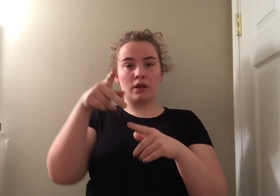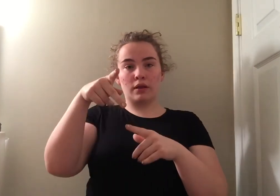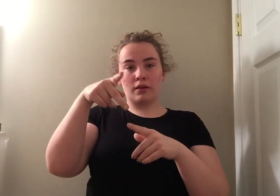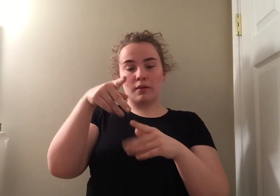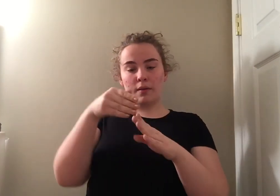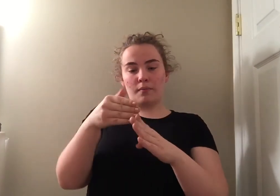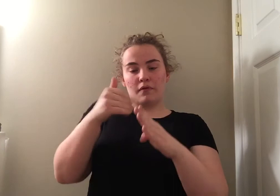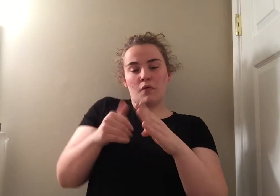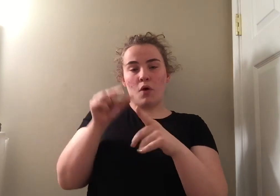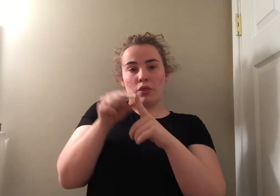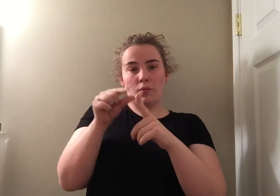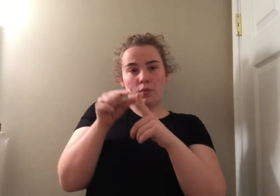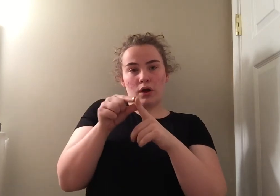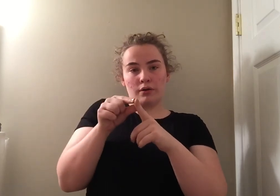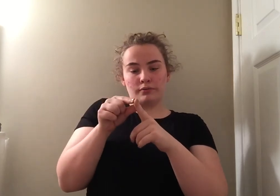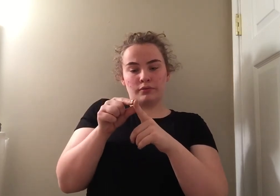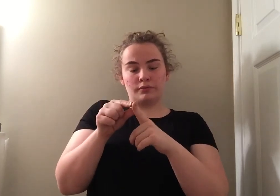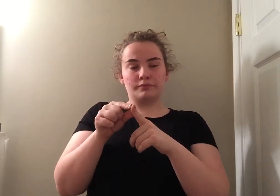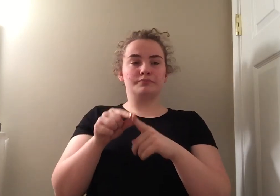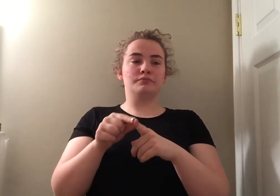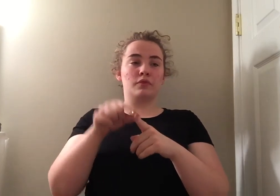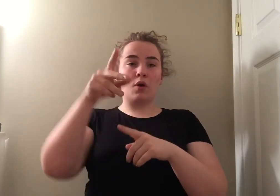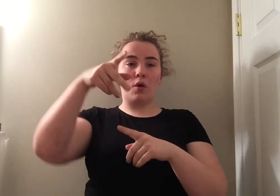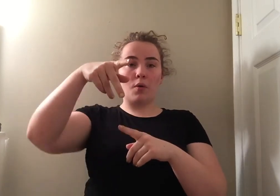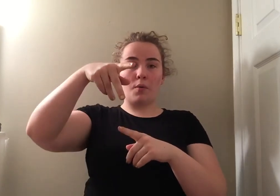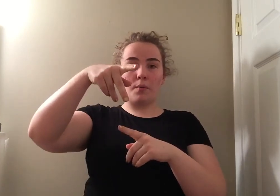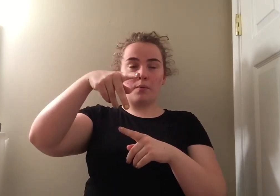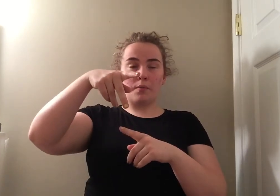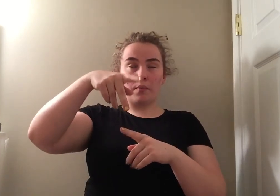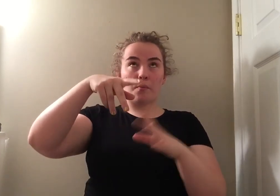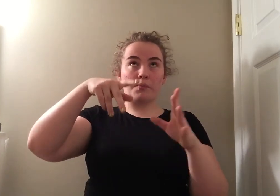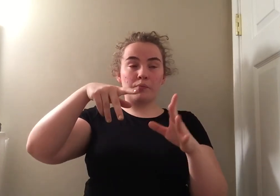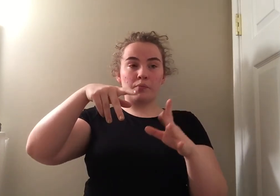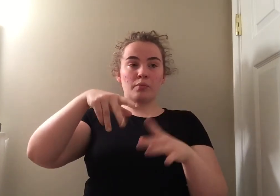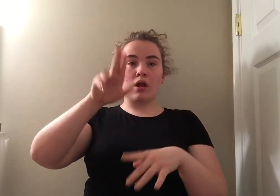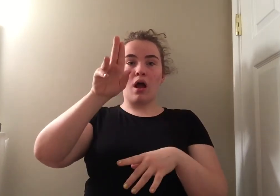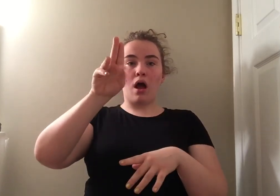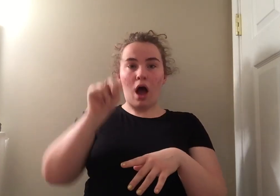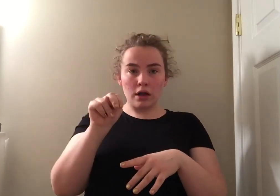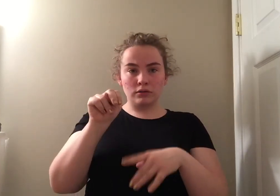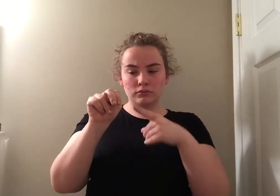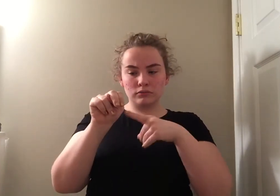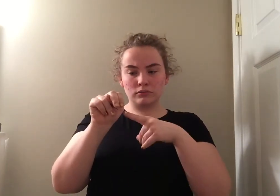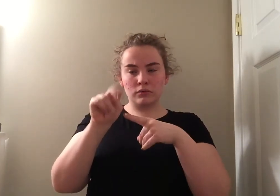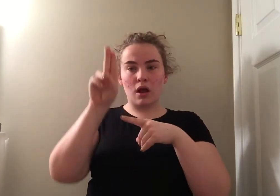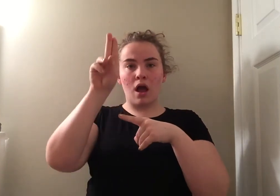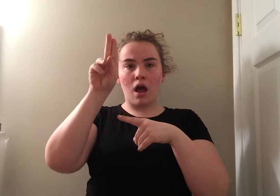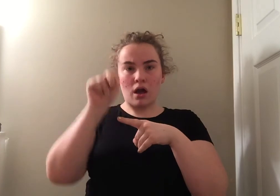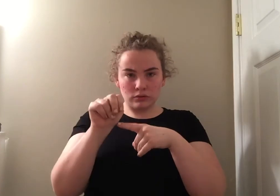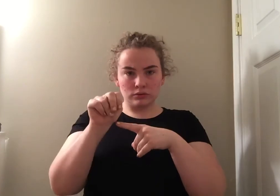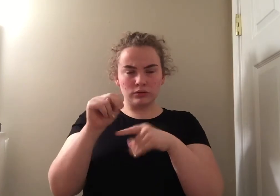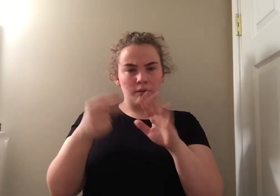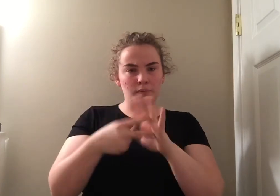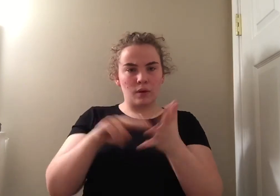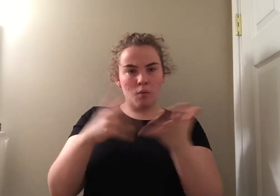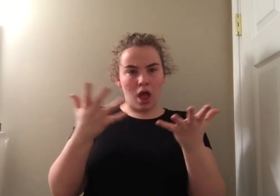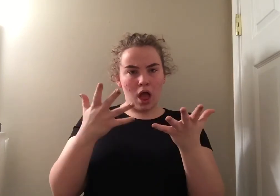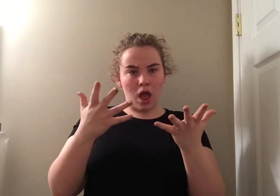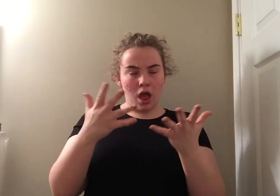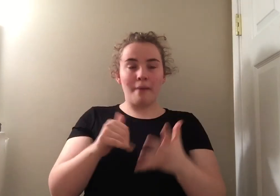Not. So to not work together, right? So we have cooperate, not work together. So she's in a chair when she is not